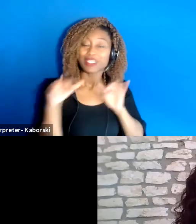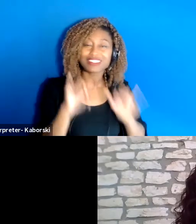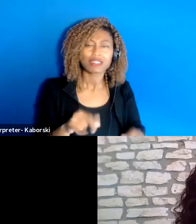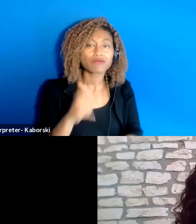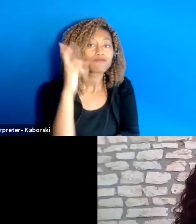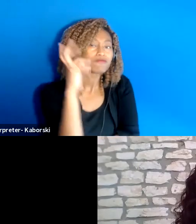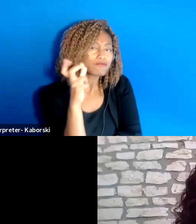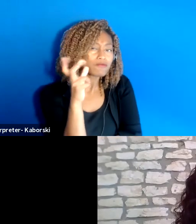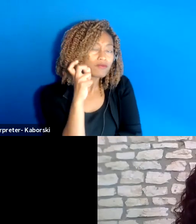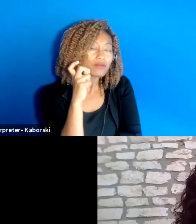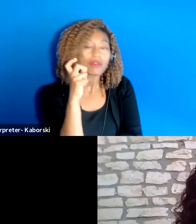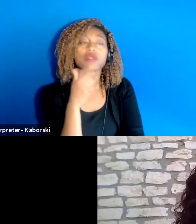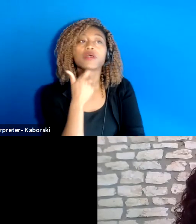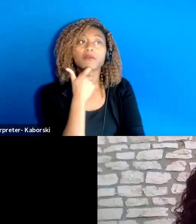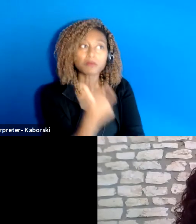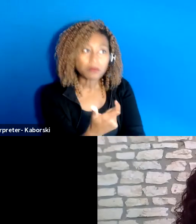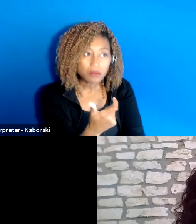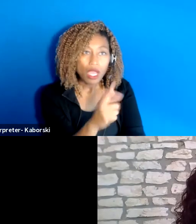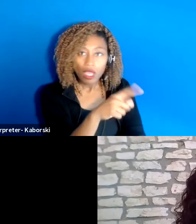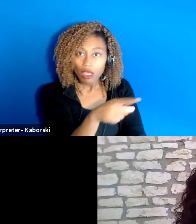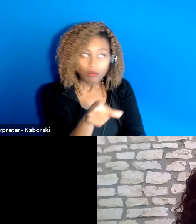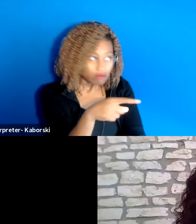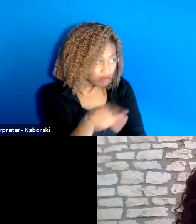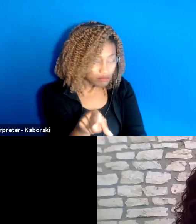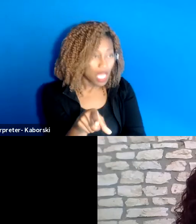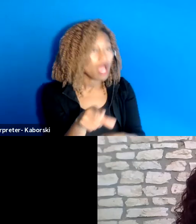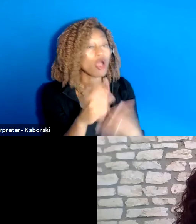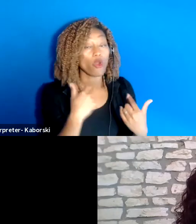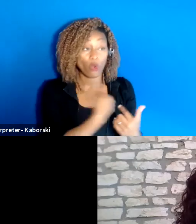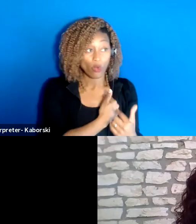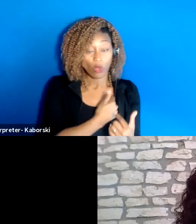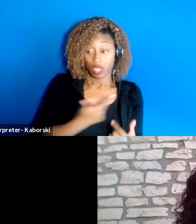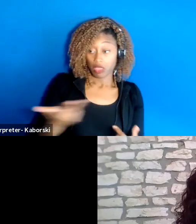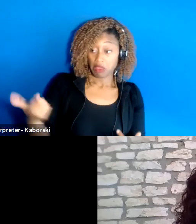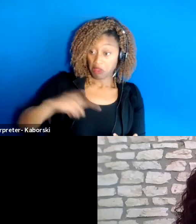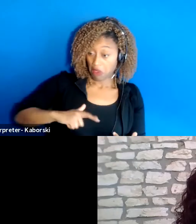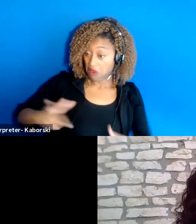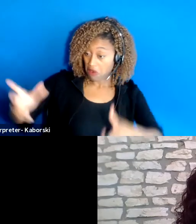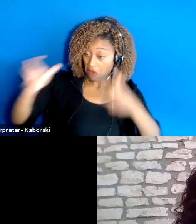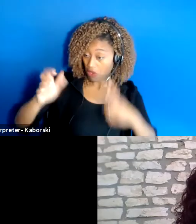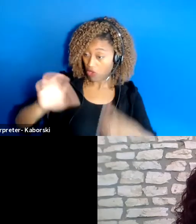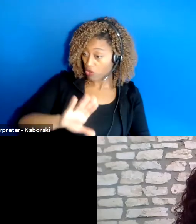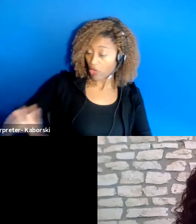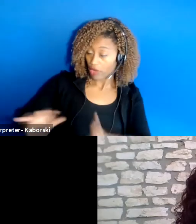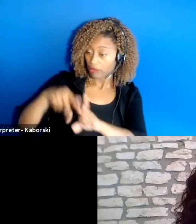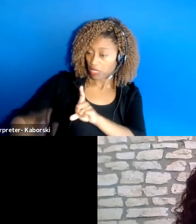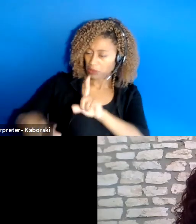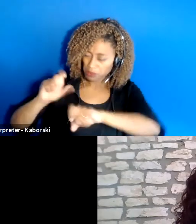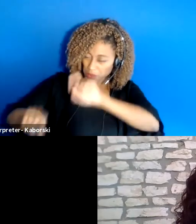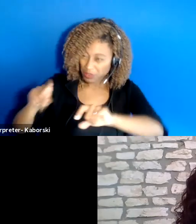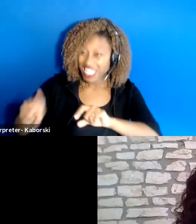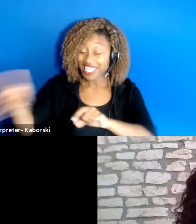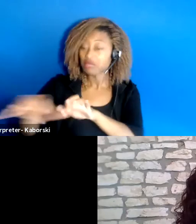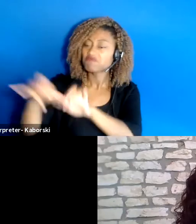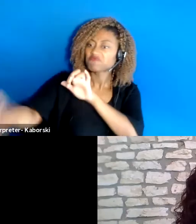And so it helps us actually, you know, when we get to hear about them, ask them questions, talk to them, and then they hang out and